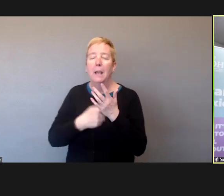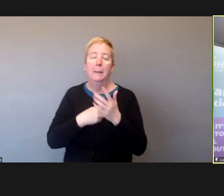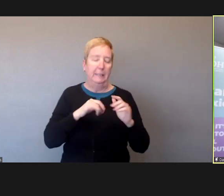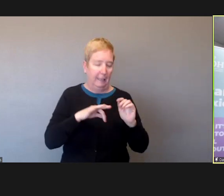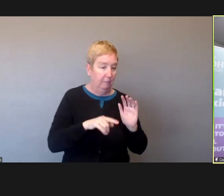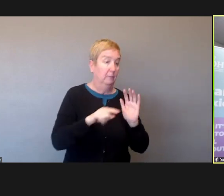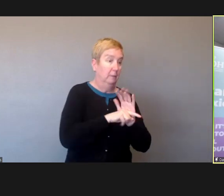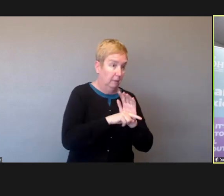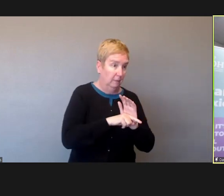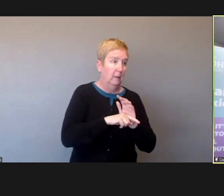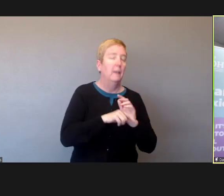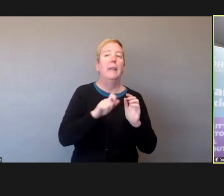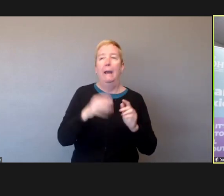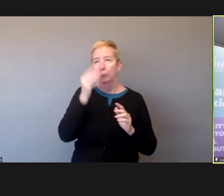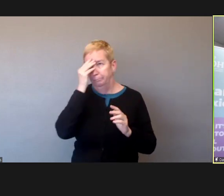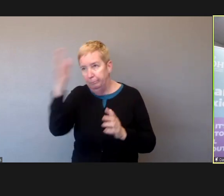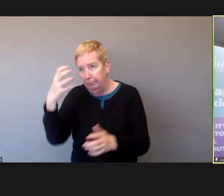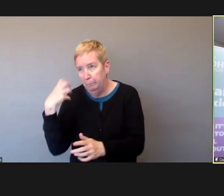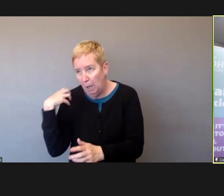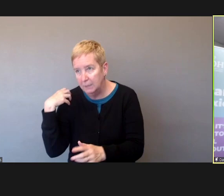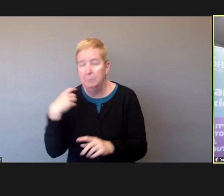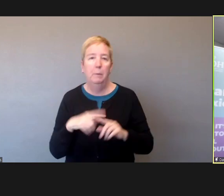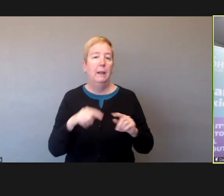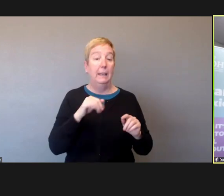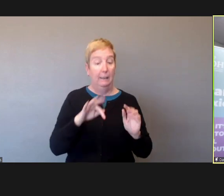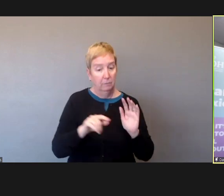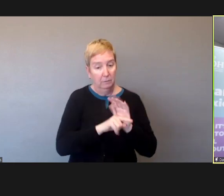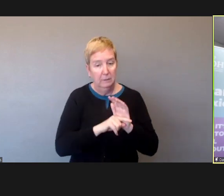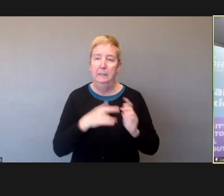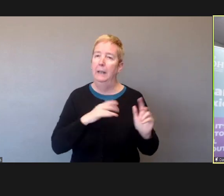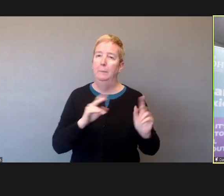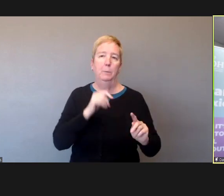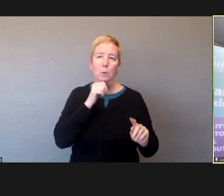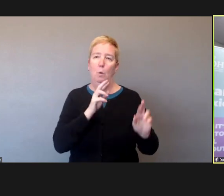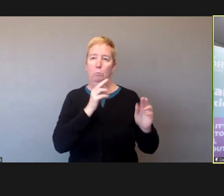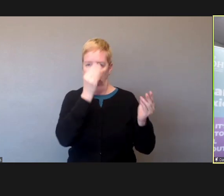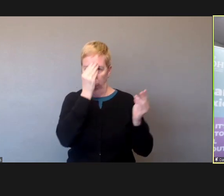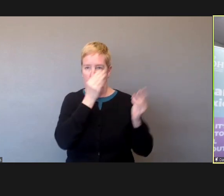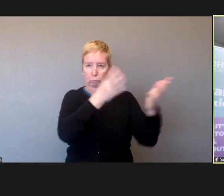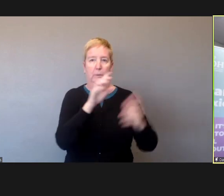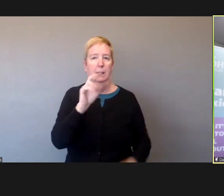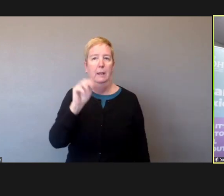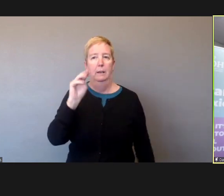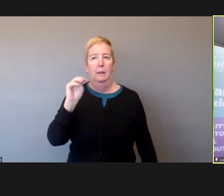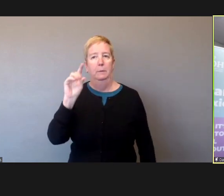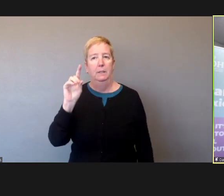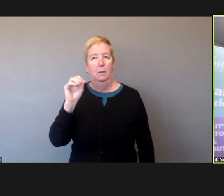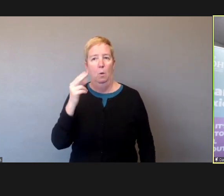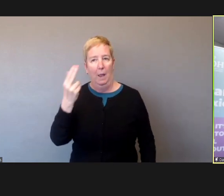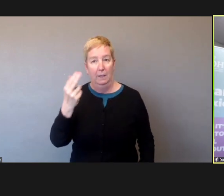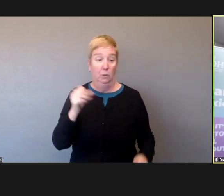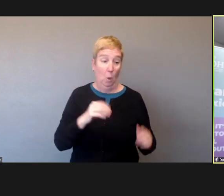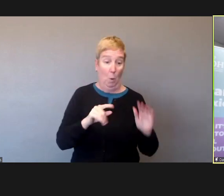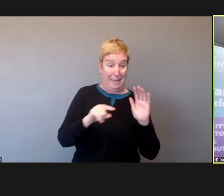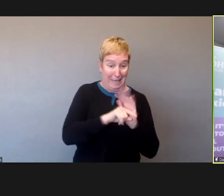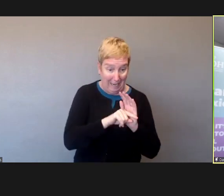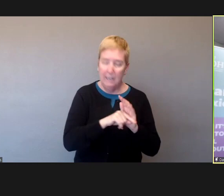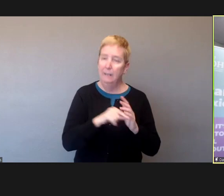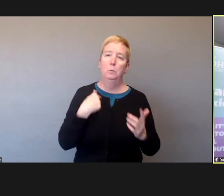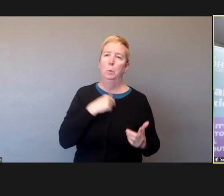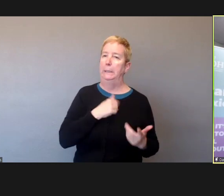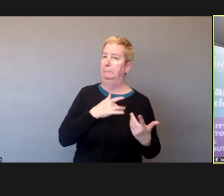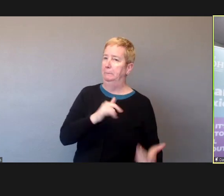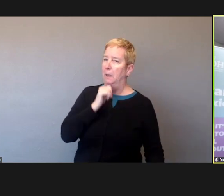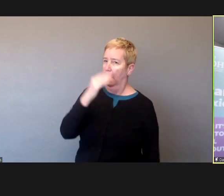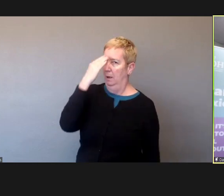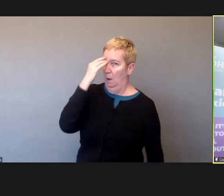testing program. So I hope I answered your question. It was a follow-up. So sounds like I didn't answer it last time, but I think we're going to continue to